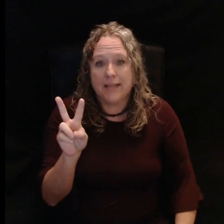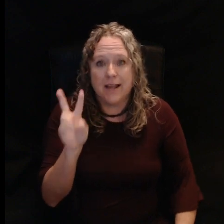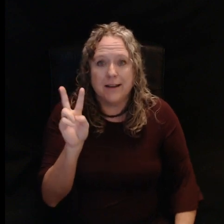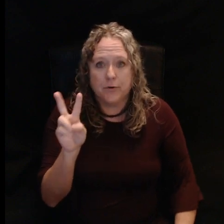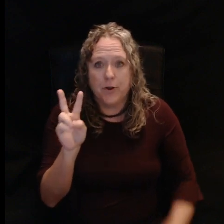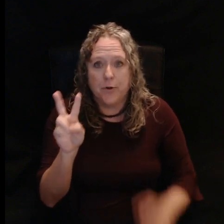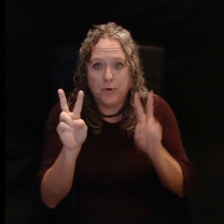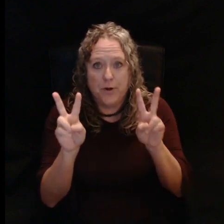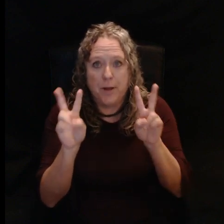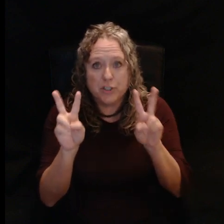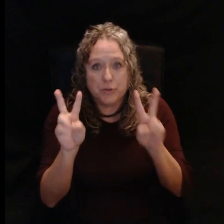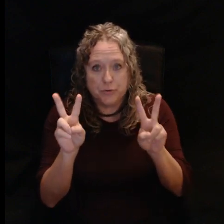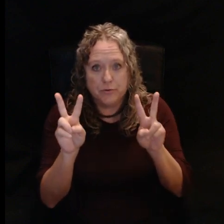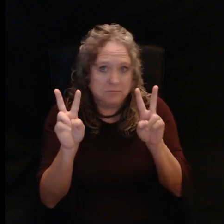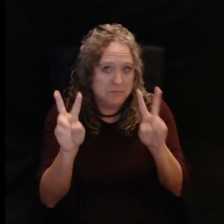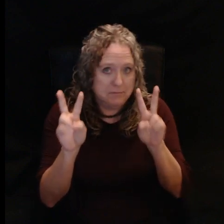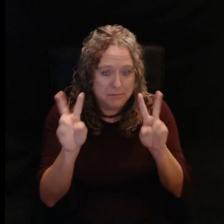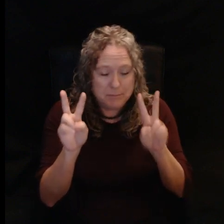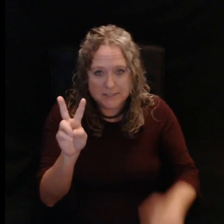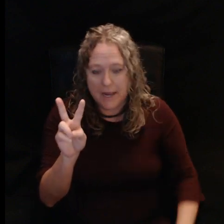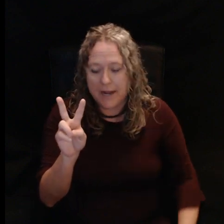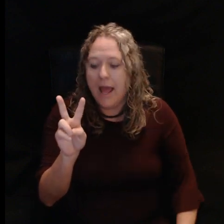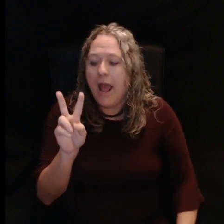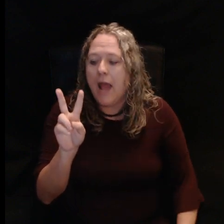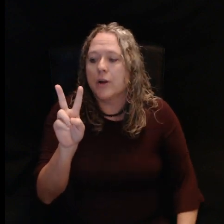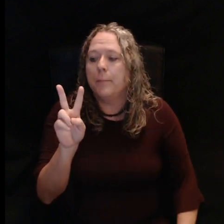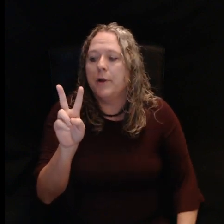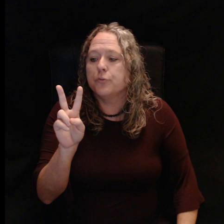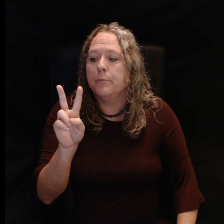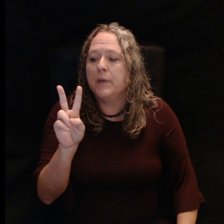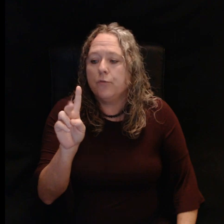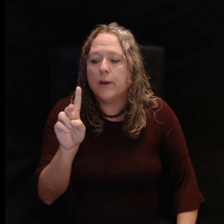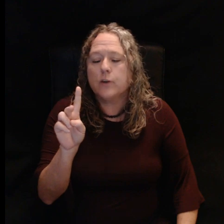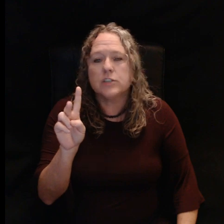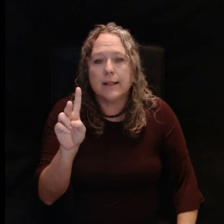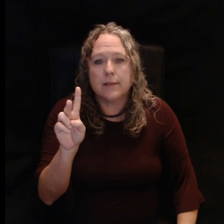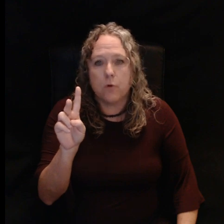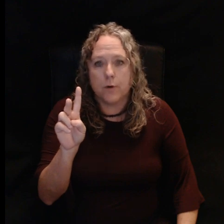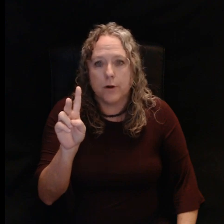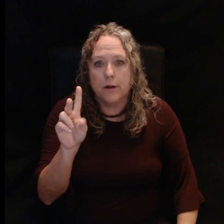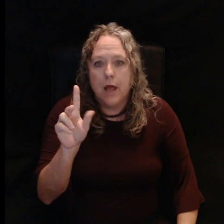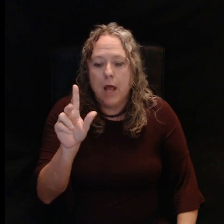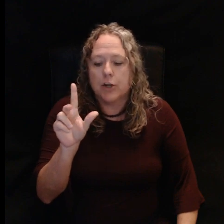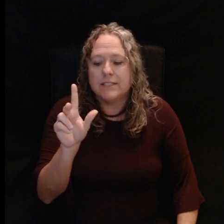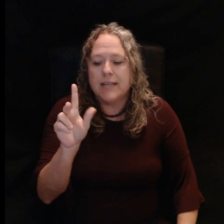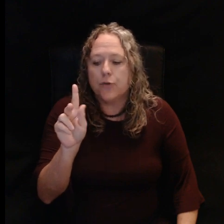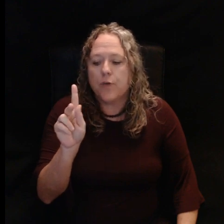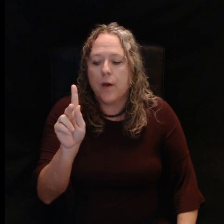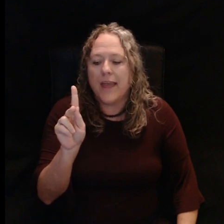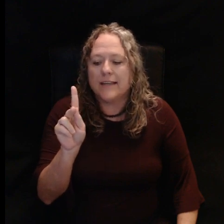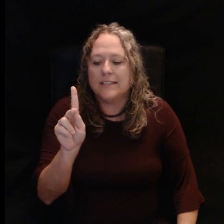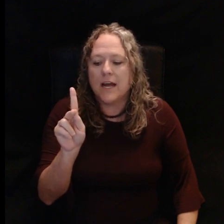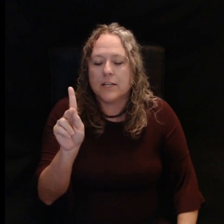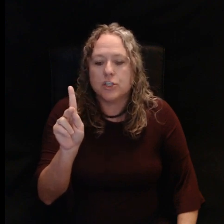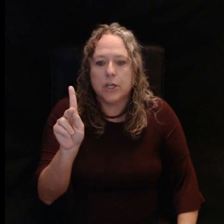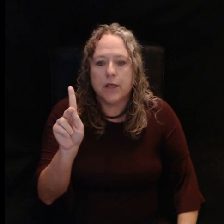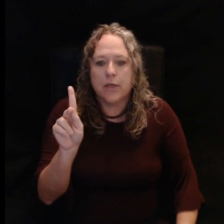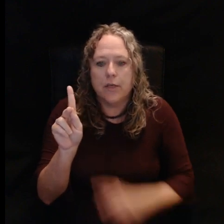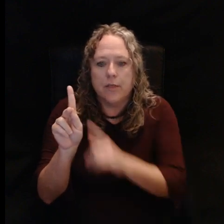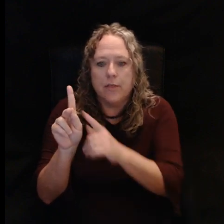sign. Your number 2. Peace sign. You're going to put your middle finger slightly forward. You're going to take your thumb and touch the